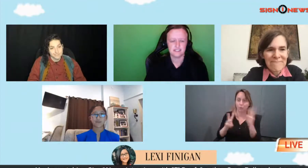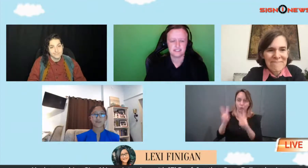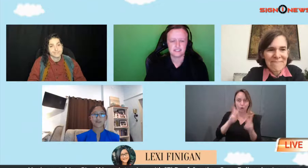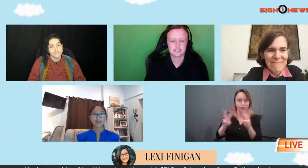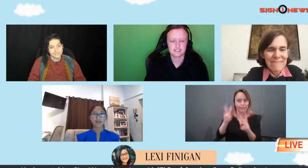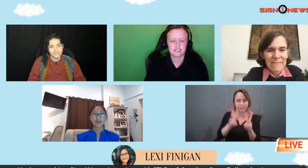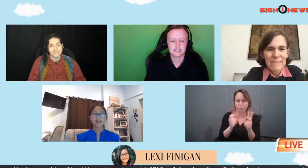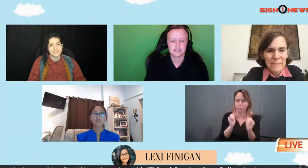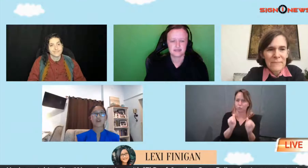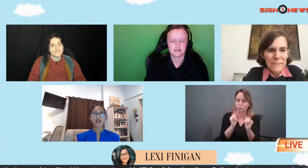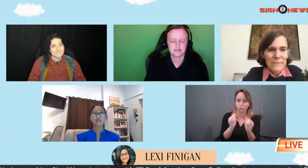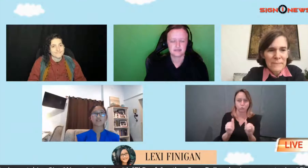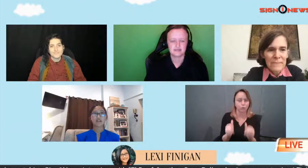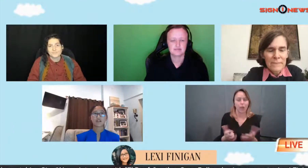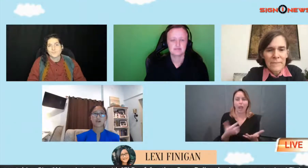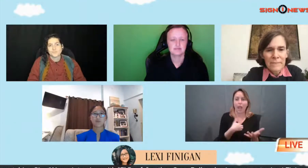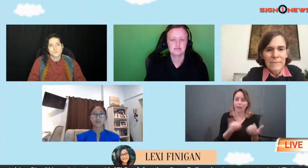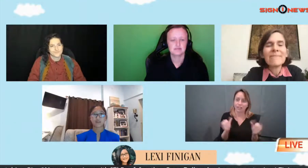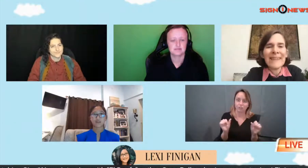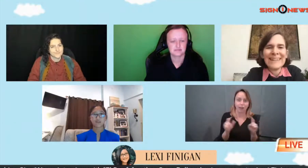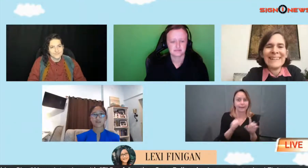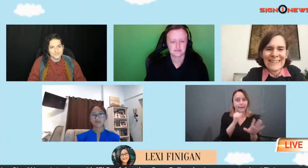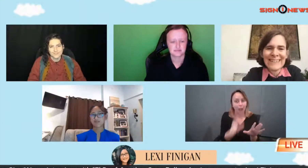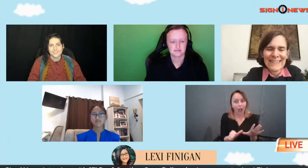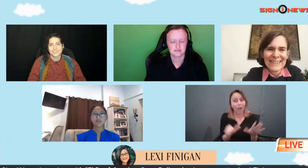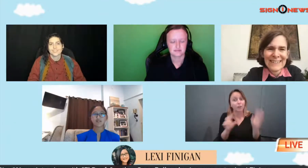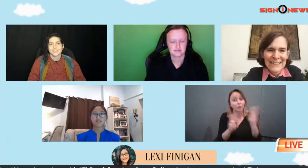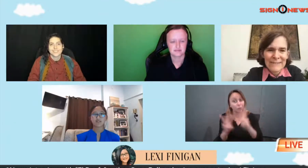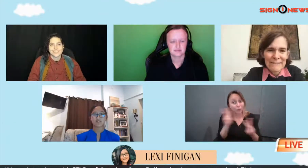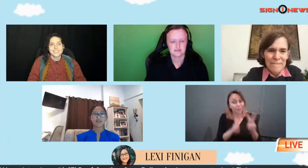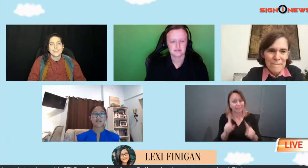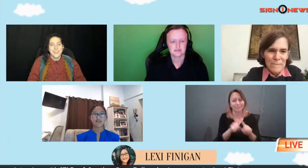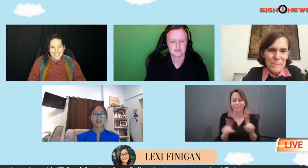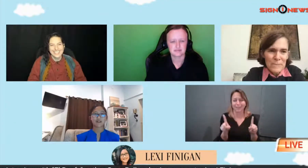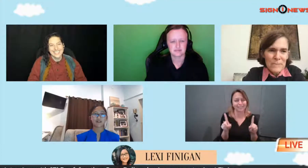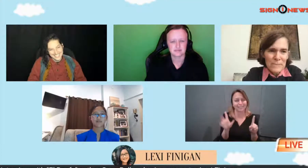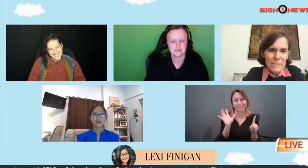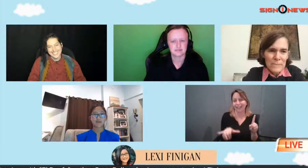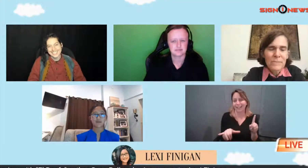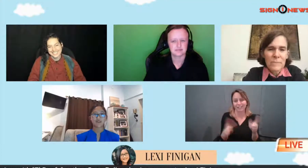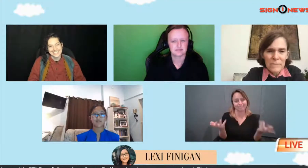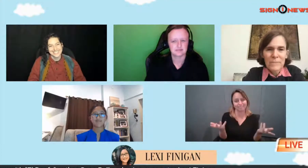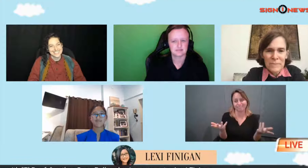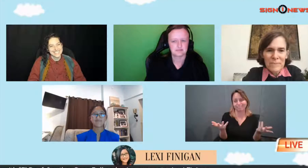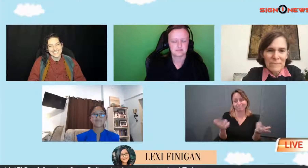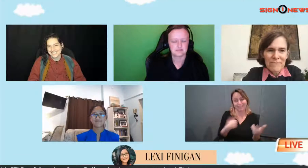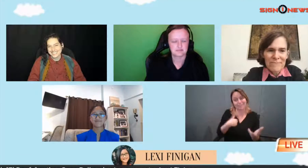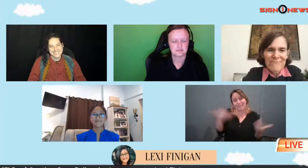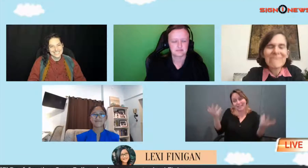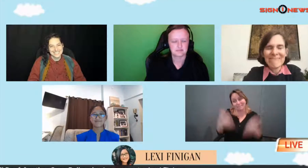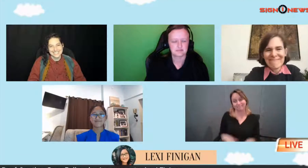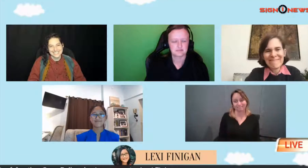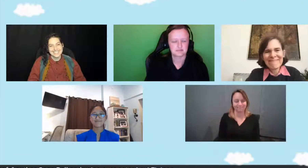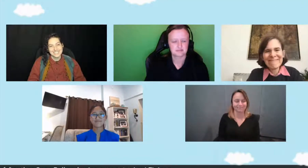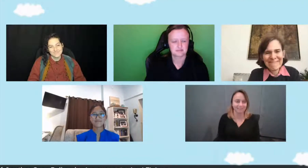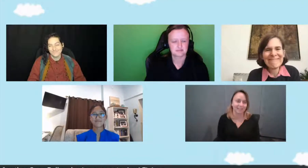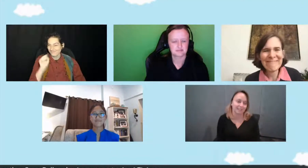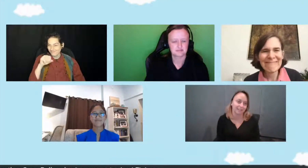I'm a worrier. And I try to like not worry, but that's just how I worry.